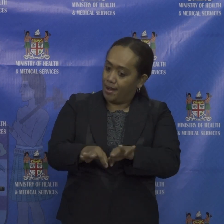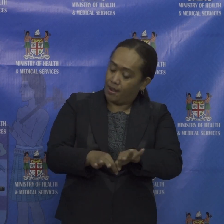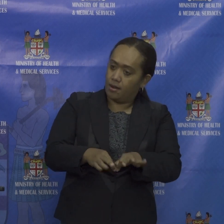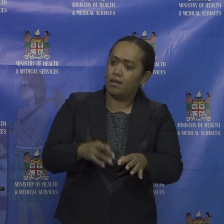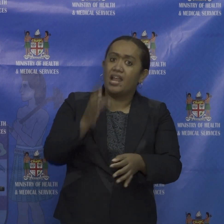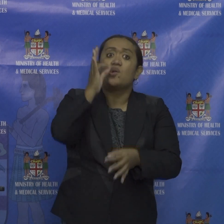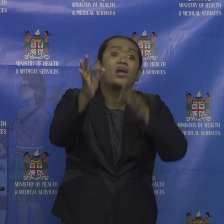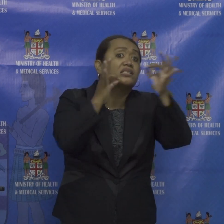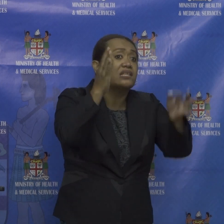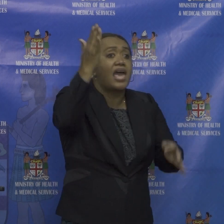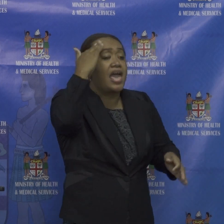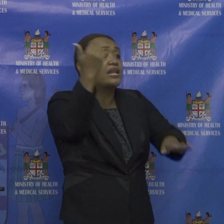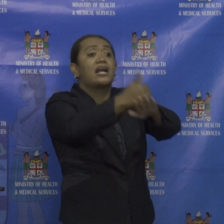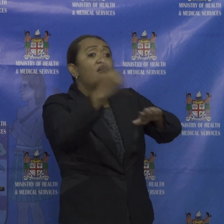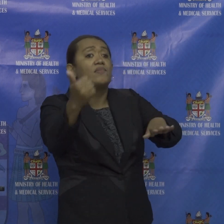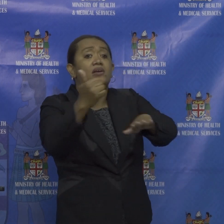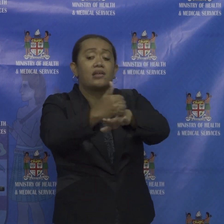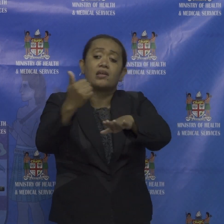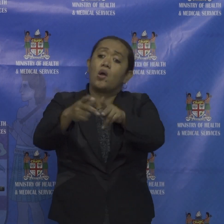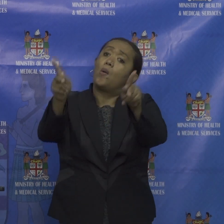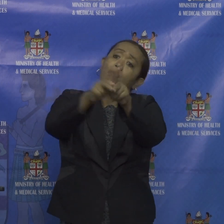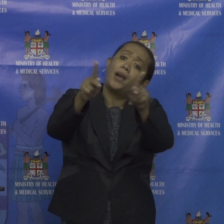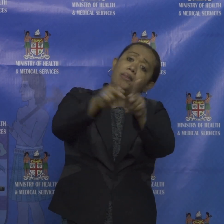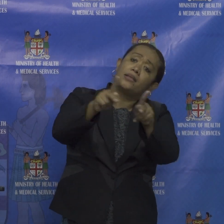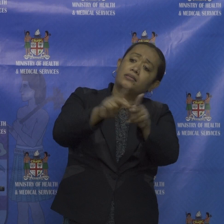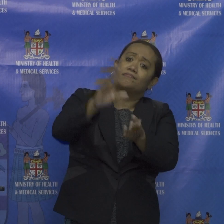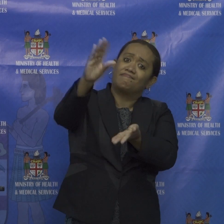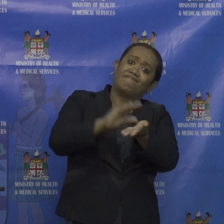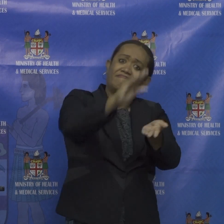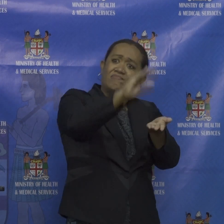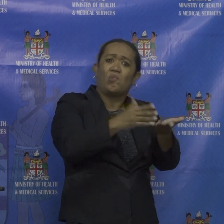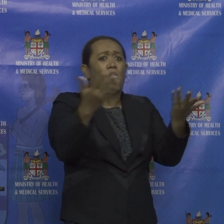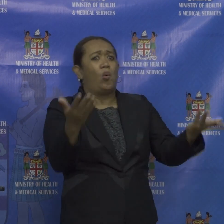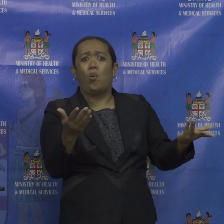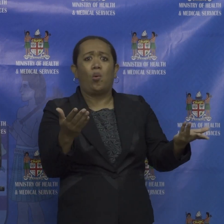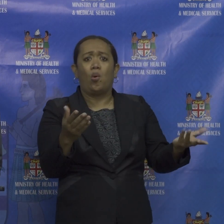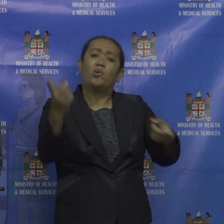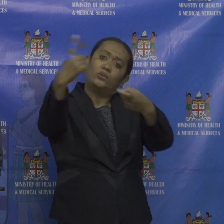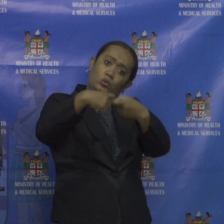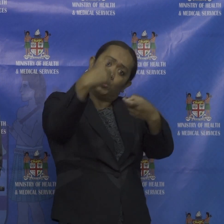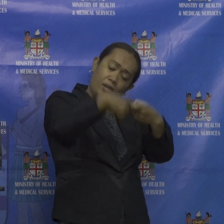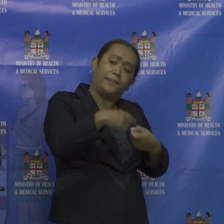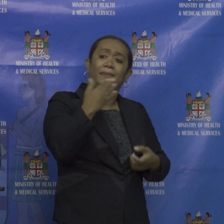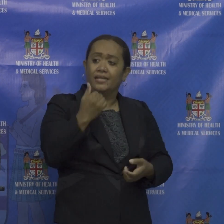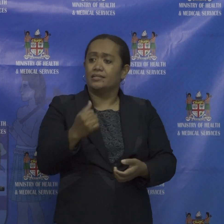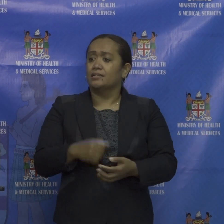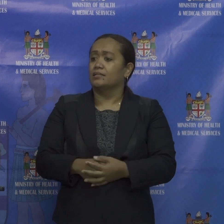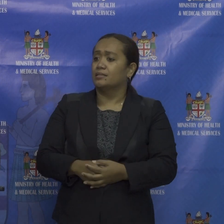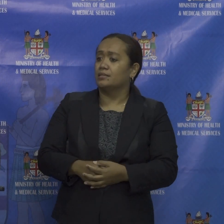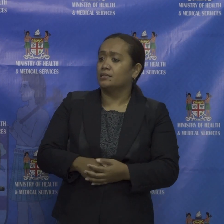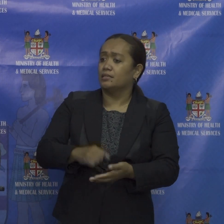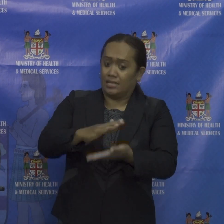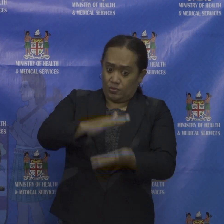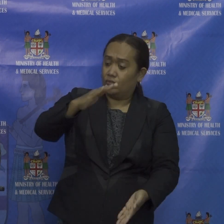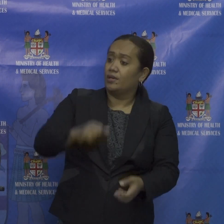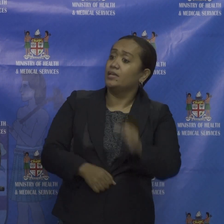requests to the heads of governments of our usual partners indicating the need to join in your efforts should this escalate